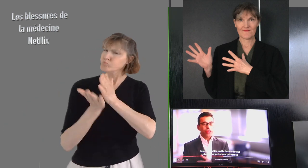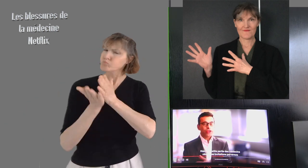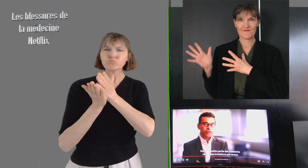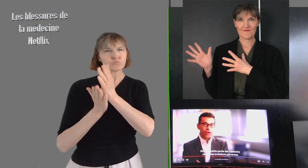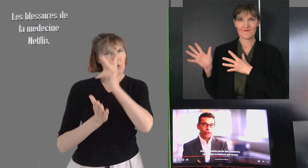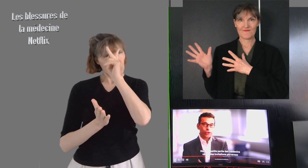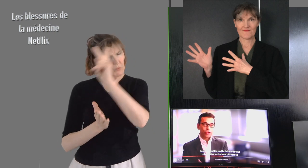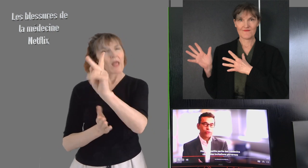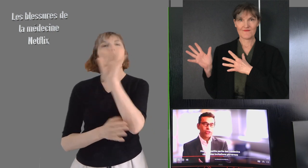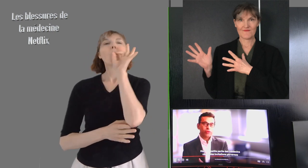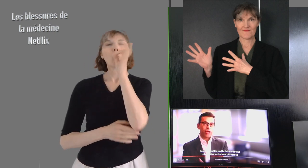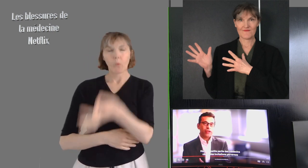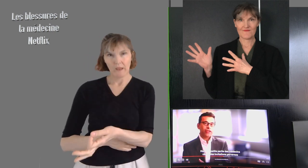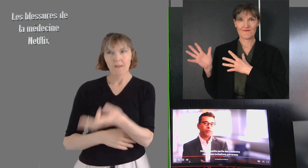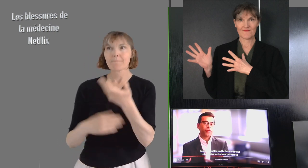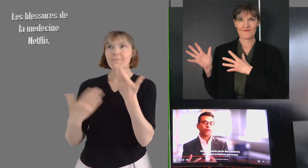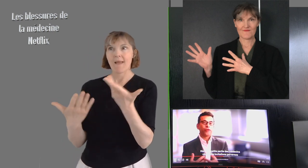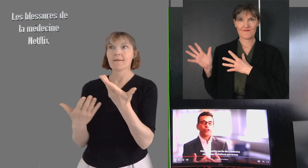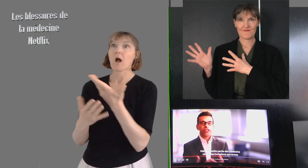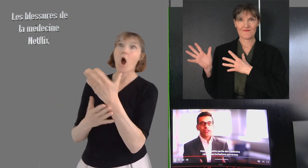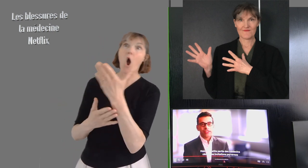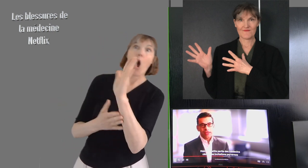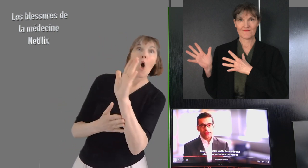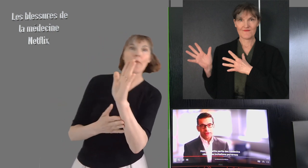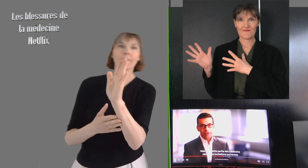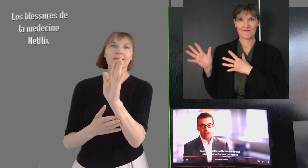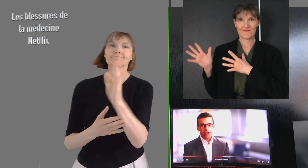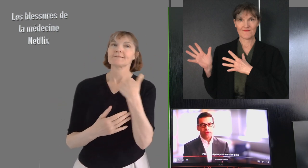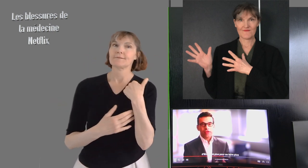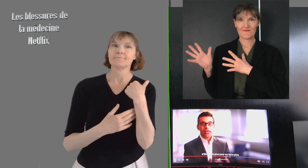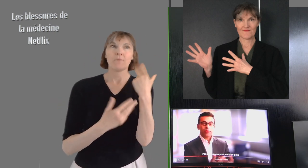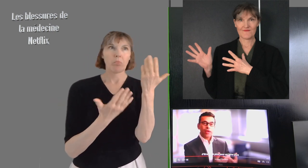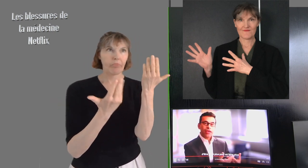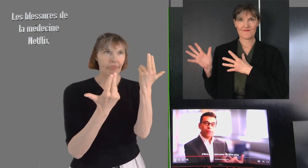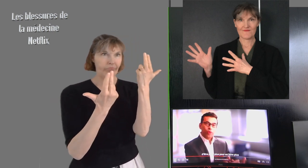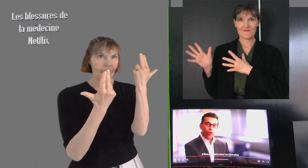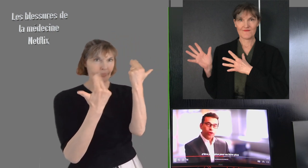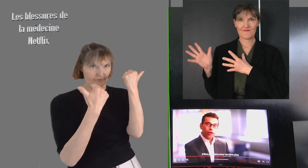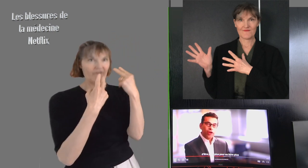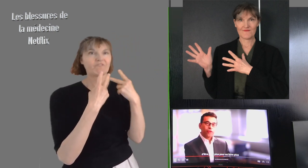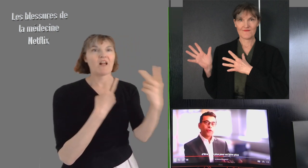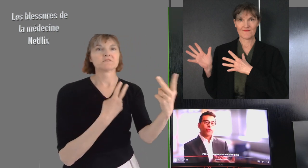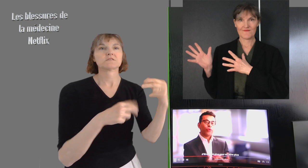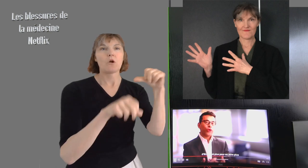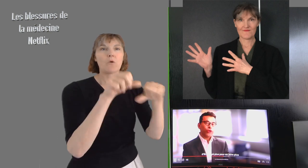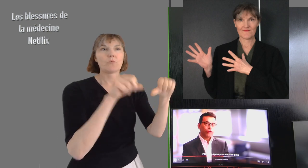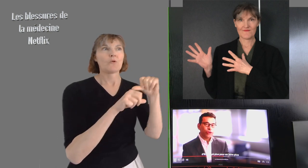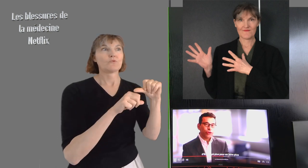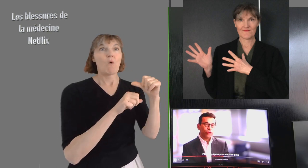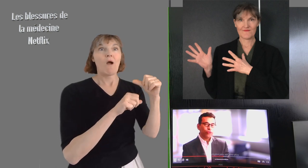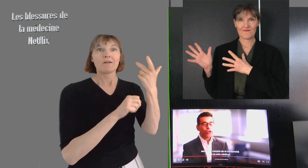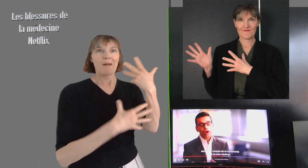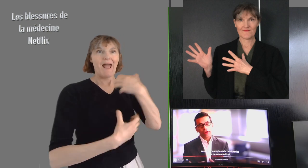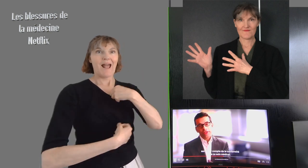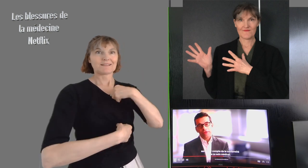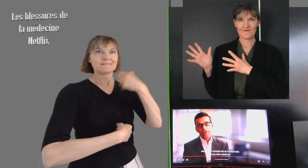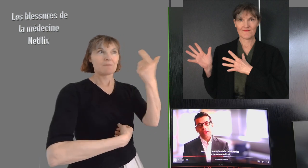Malheureusement, certains se laissent corrompre par les laboratoires qui proposent de leur donner de l'argent s'ils utilisent leurs dispositifs,